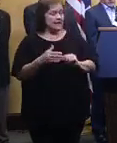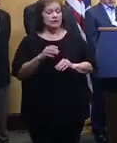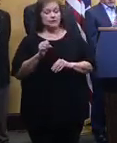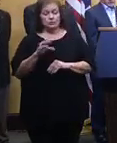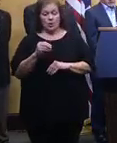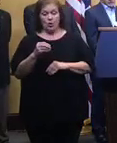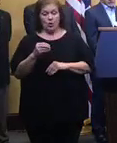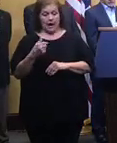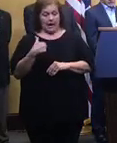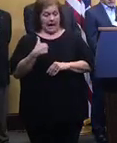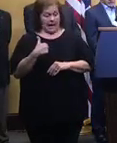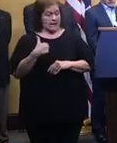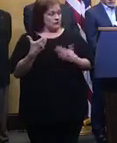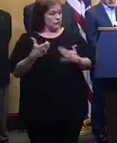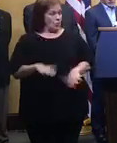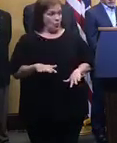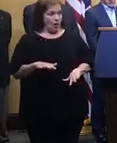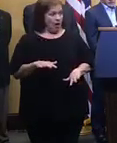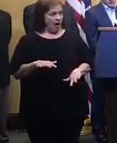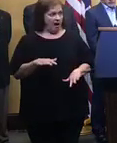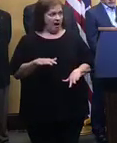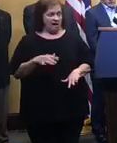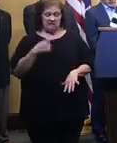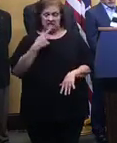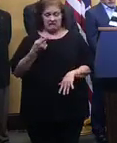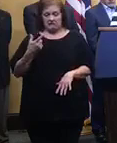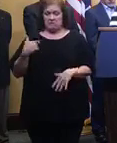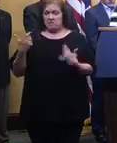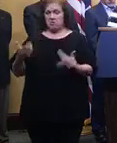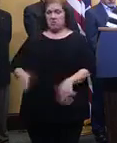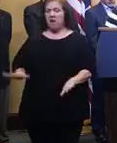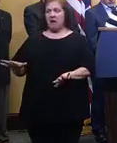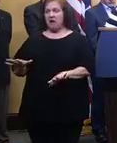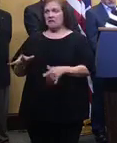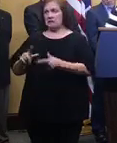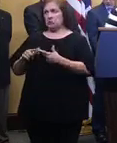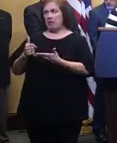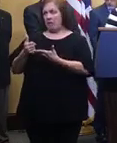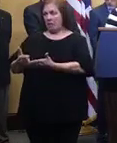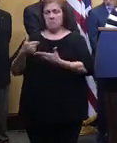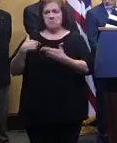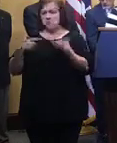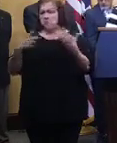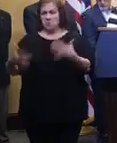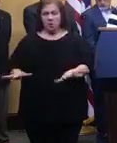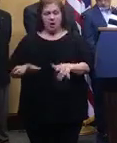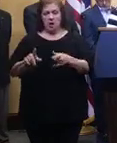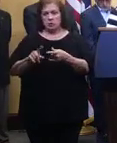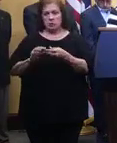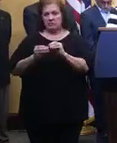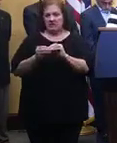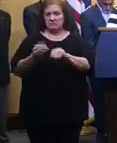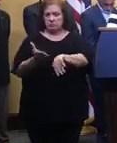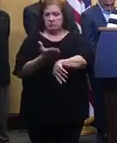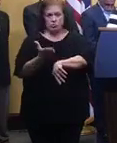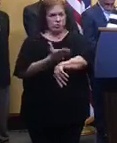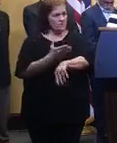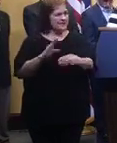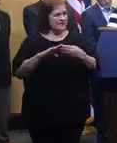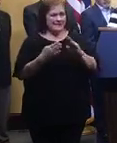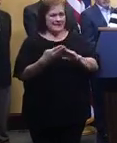as a community, as a city, we say, no, we don't want to invest in maintaining the improvements that we see,